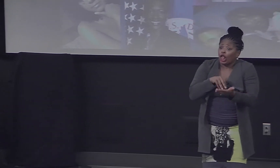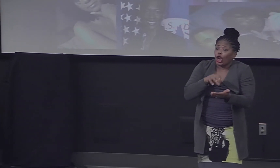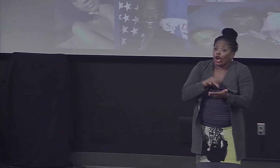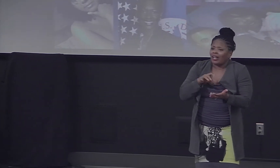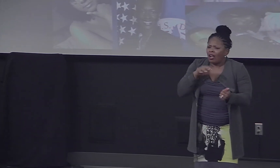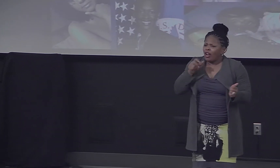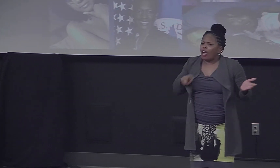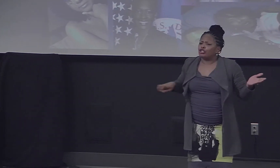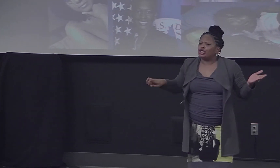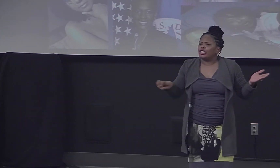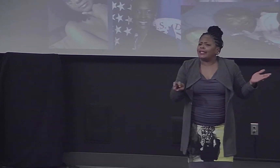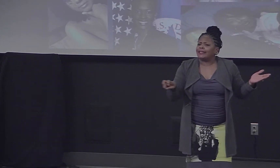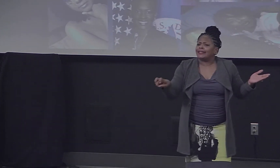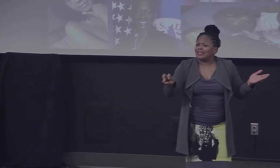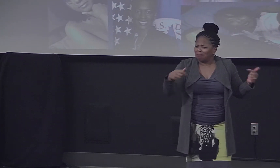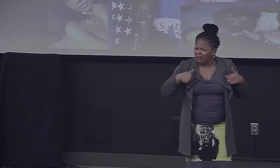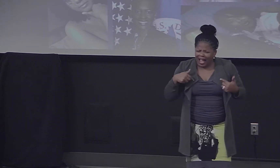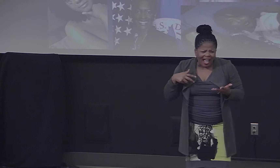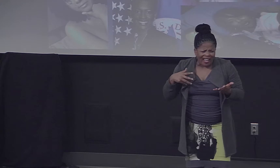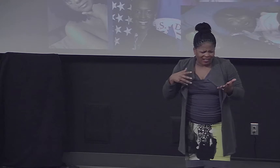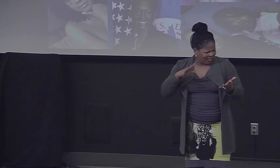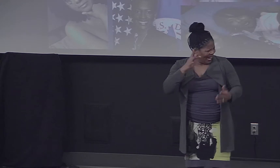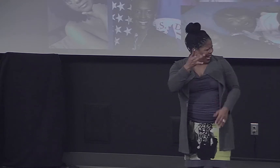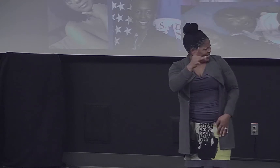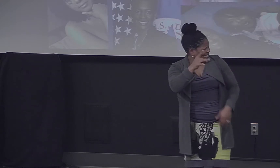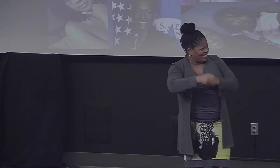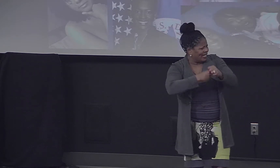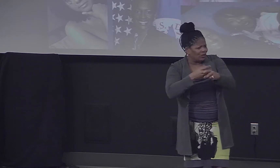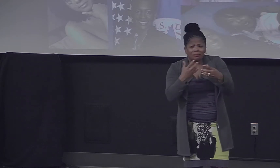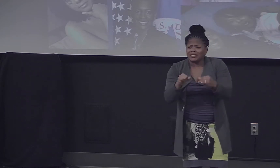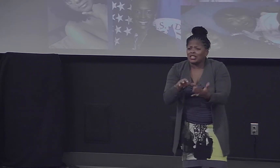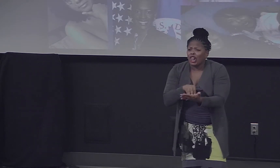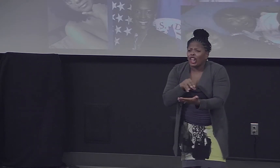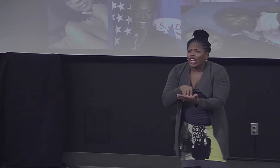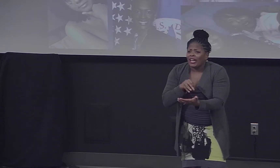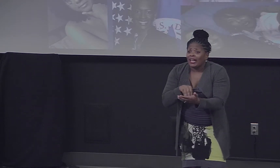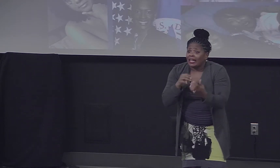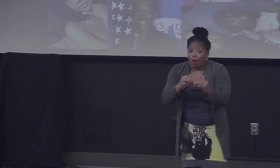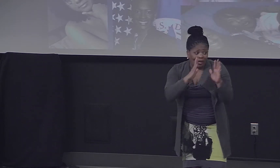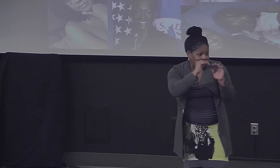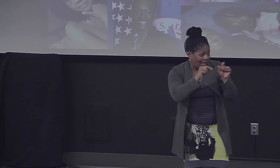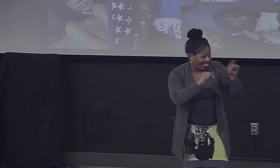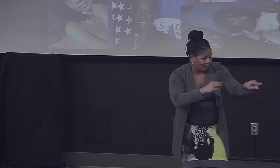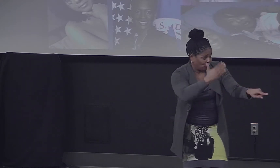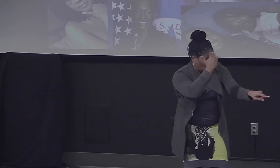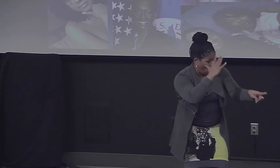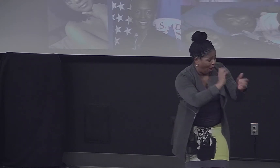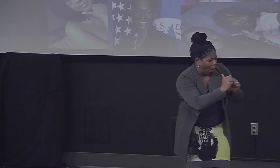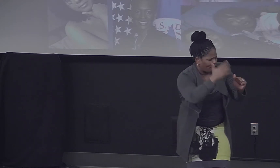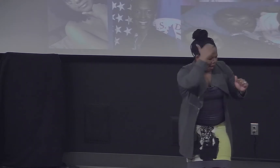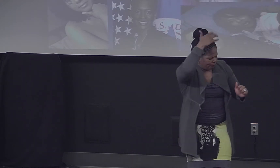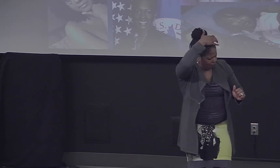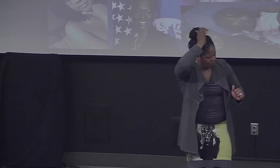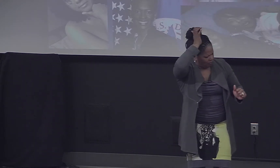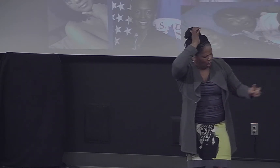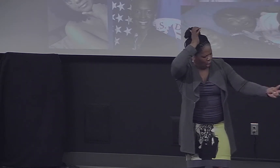be a car crash. It's recognizing the shifts and changes. For me, it's been 18 years. We can't